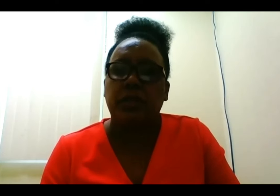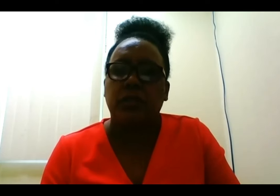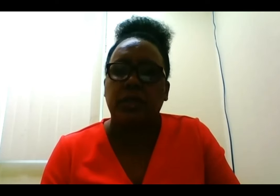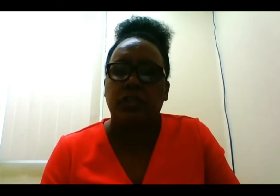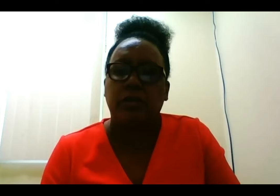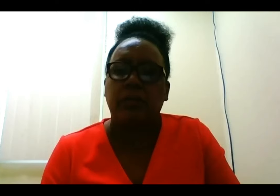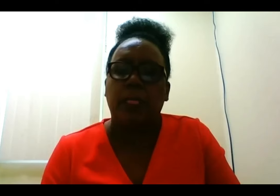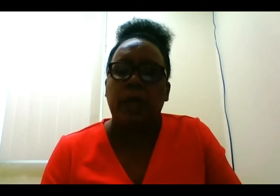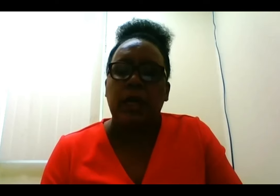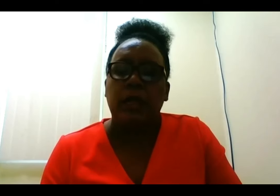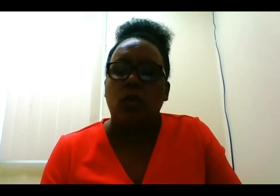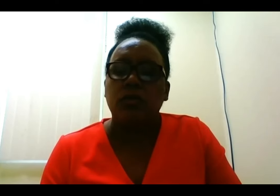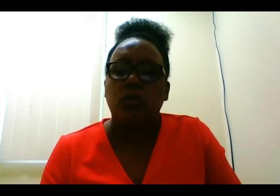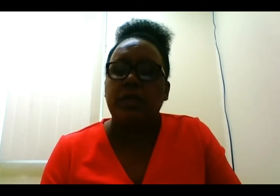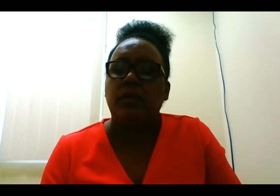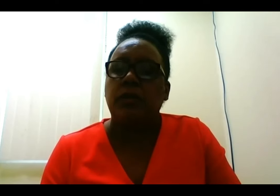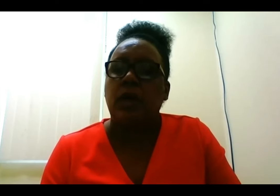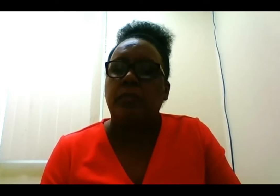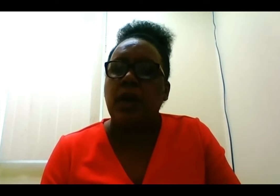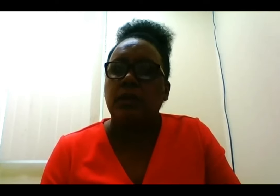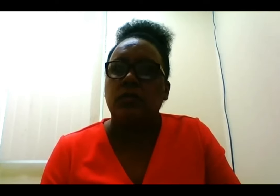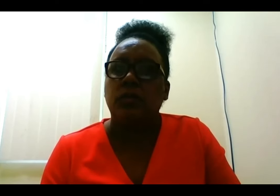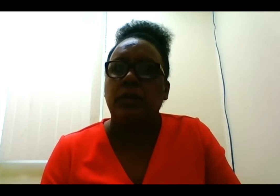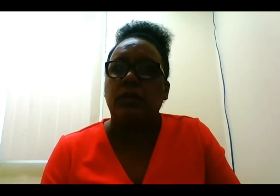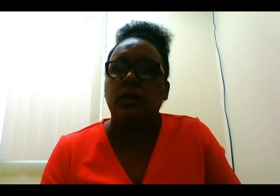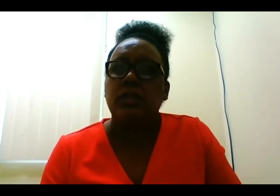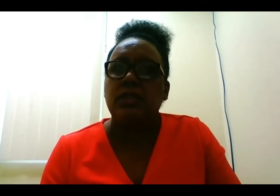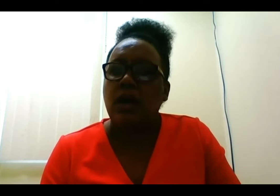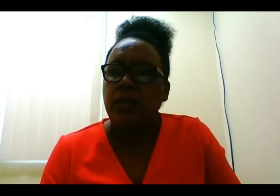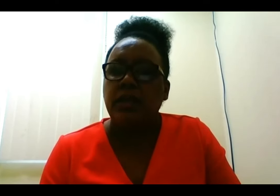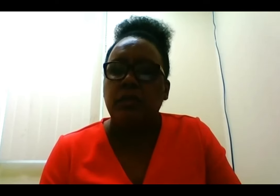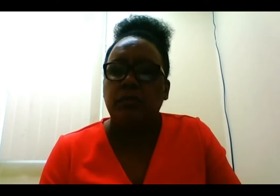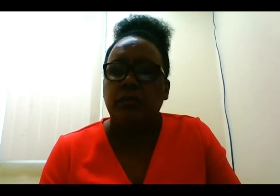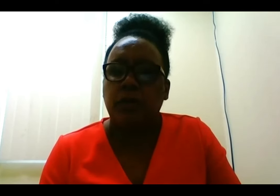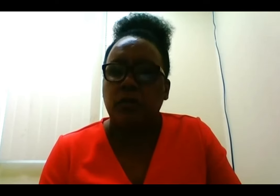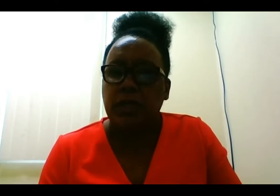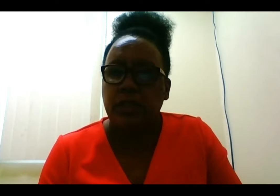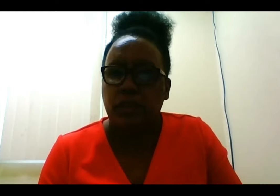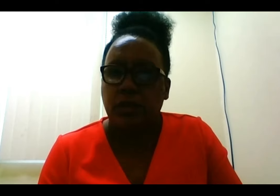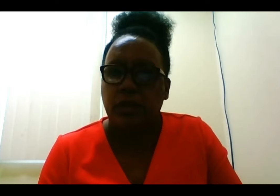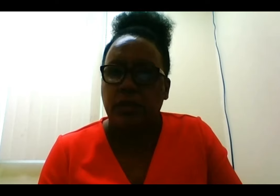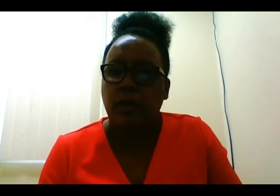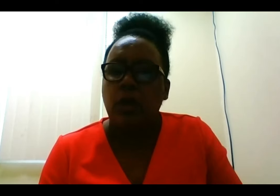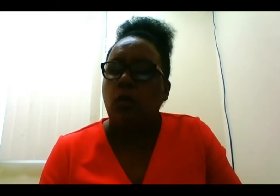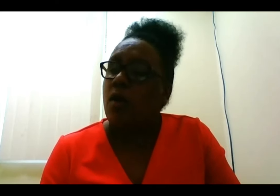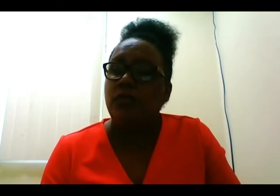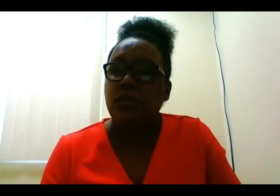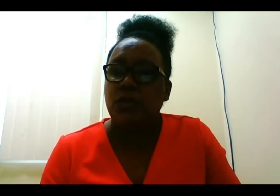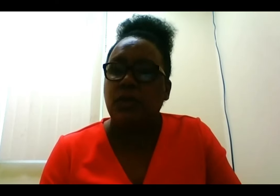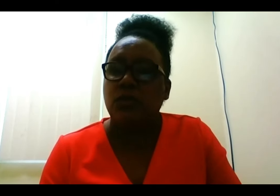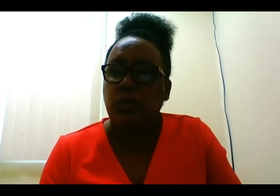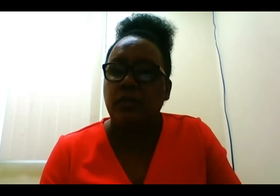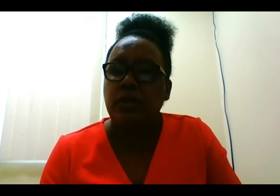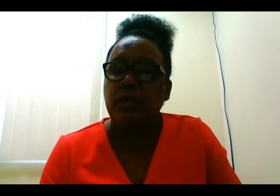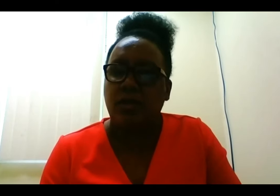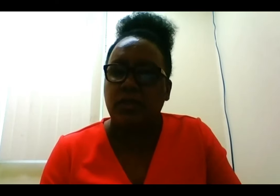Ministry of Education. And also we have partnered with Starkey Hearing Foundation, where all of our students with